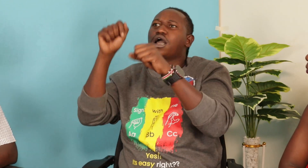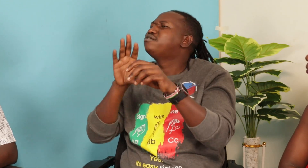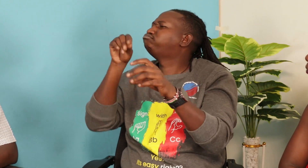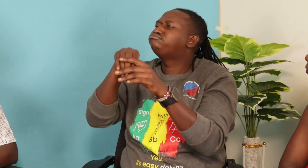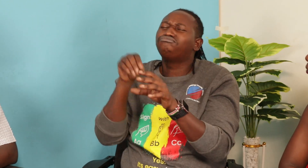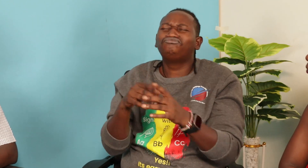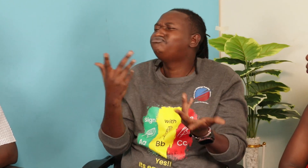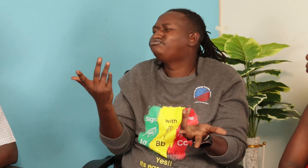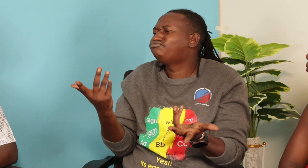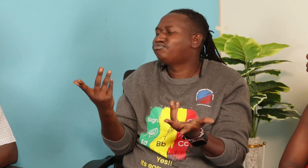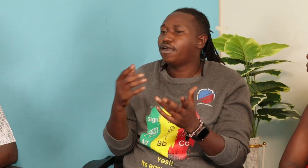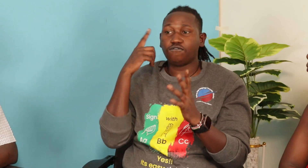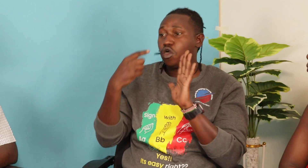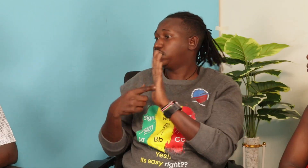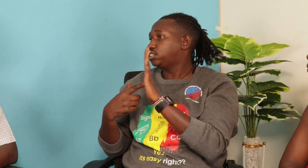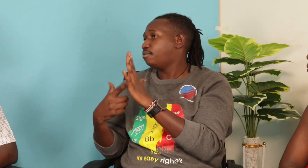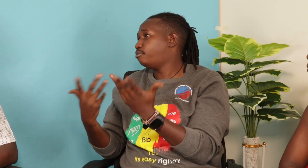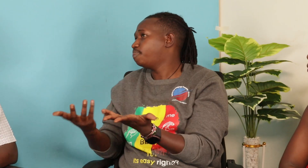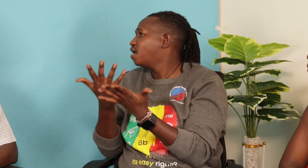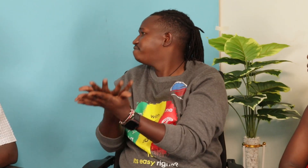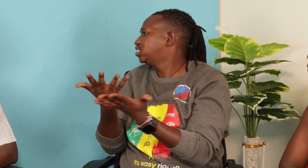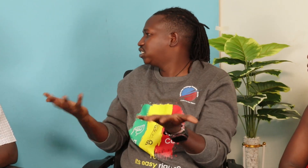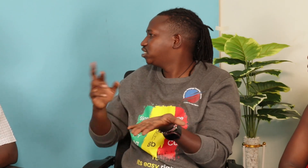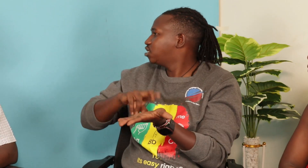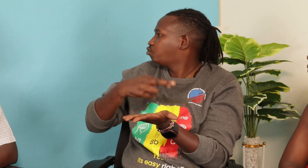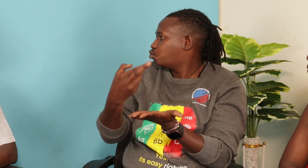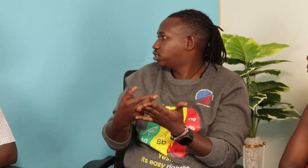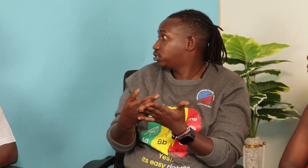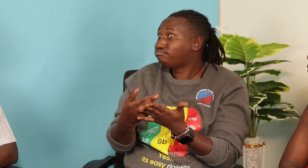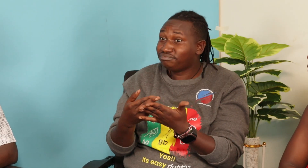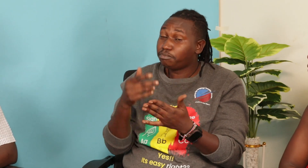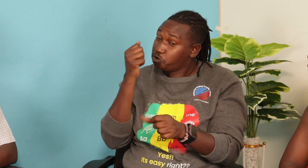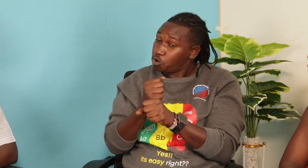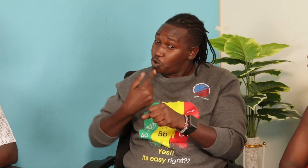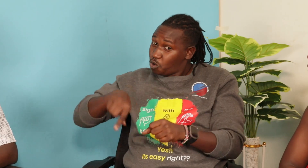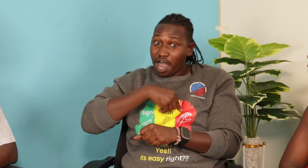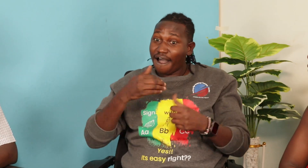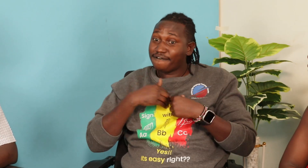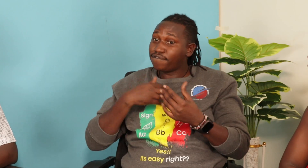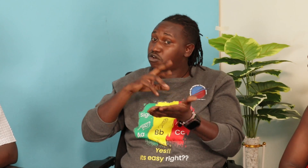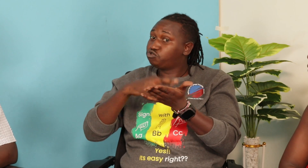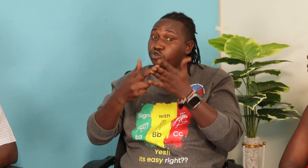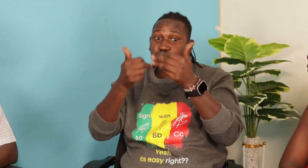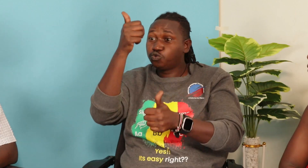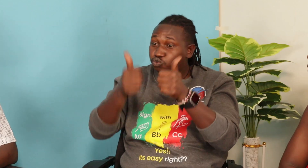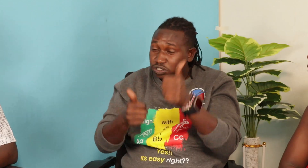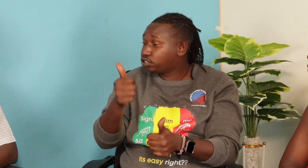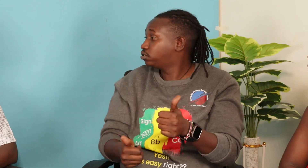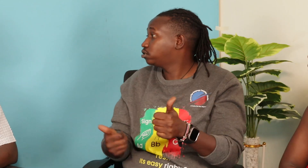also, a deaf friend. How can we accommodate them? For example, on facilities, resources. Do we have